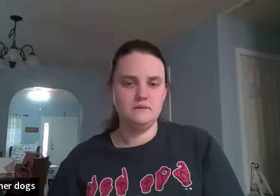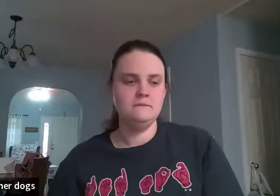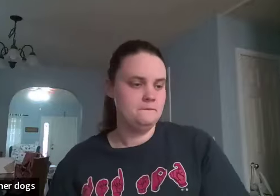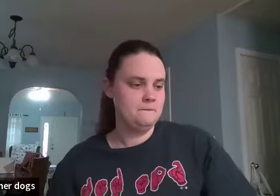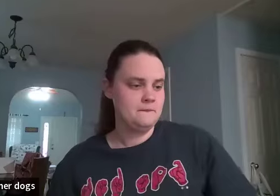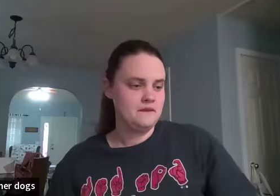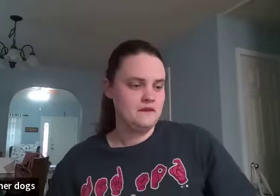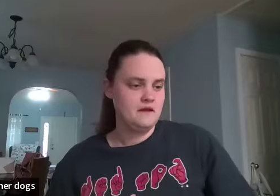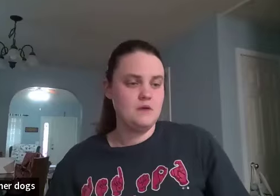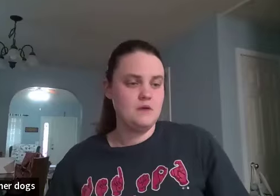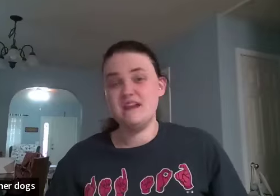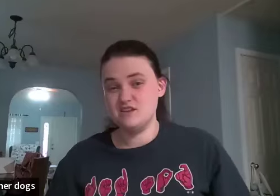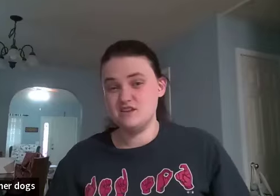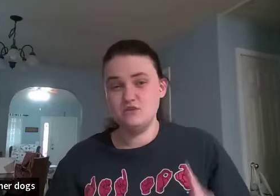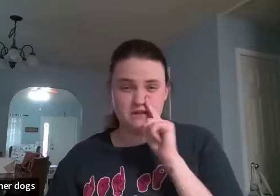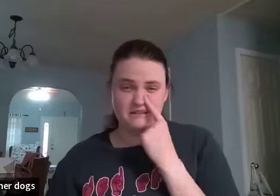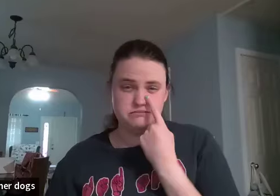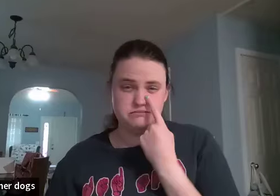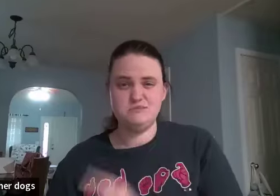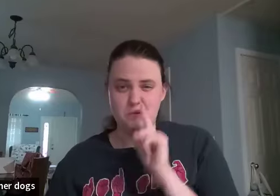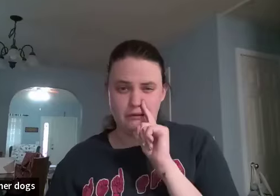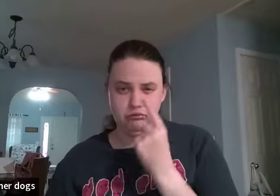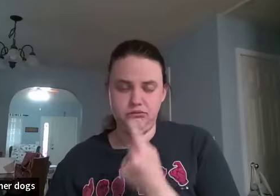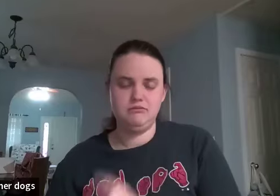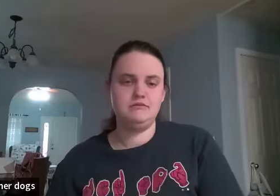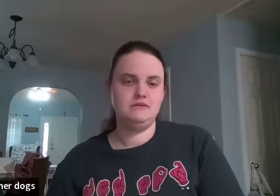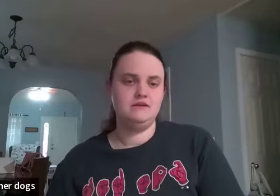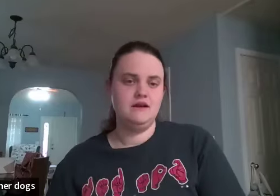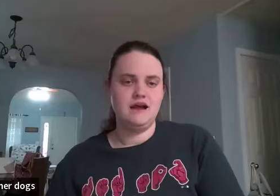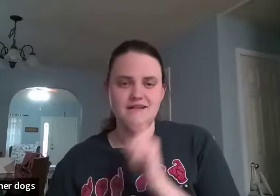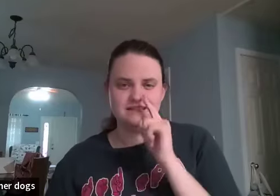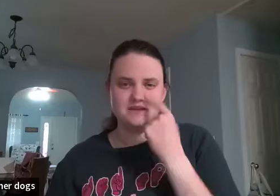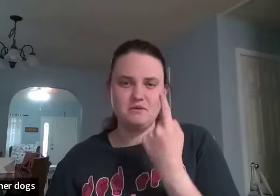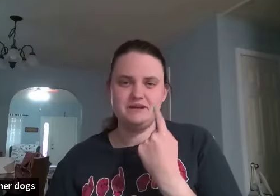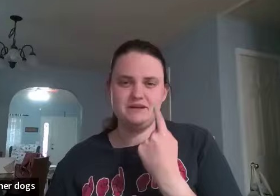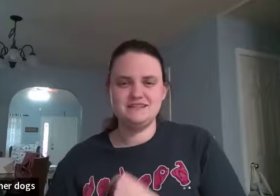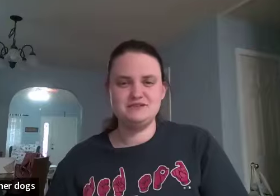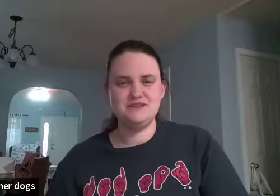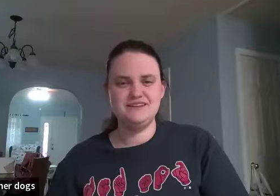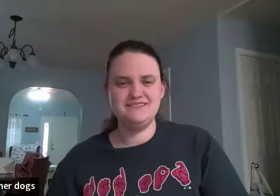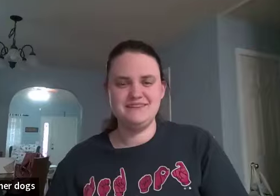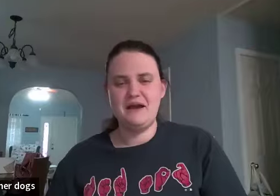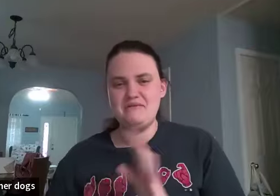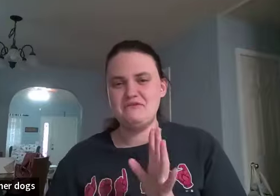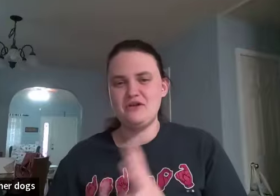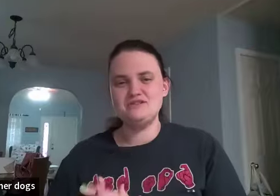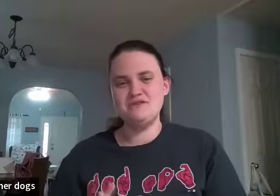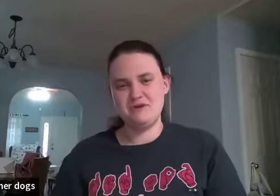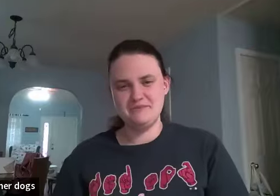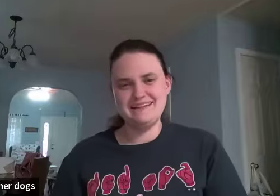Okay. That is also boring. Like, it's boring. I like to add that one because I do think for those of you who want to be a